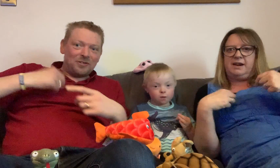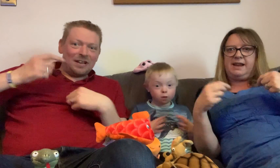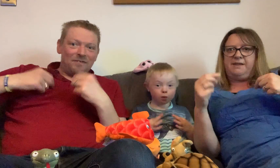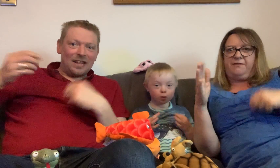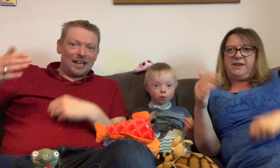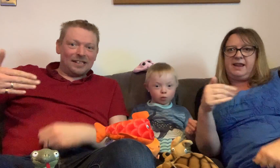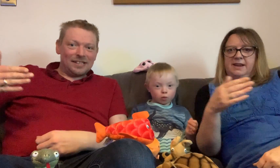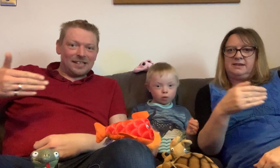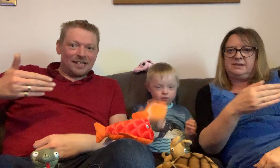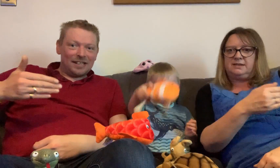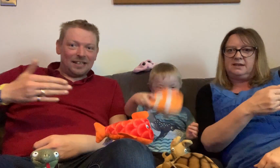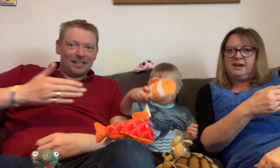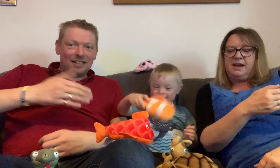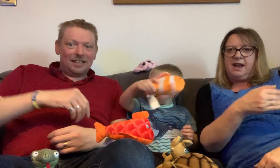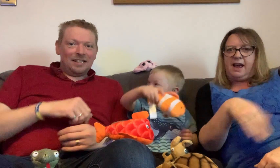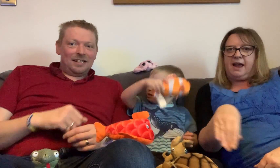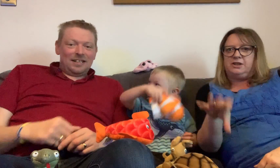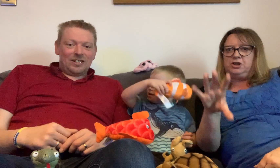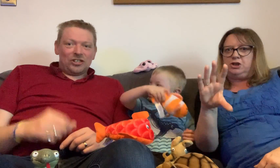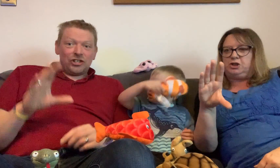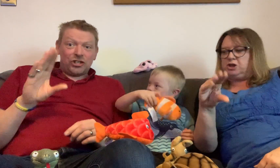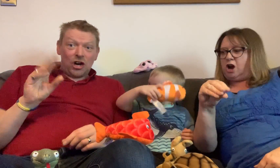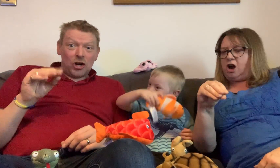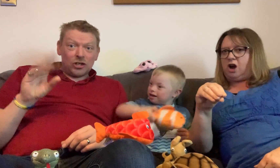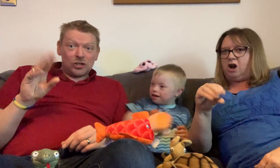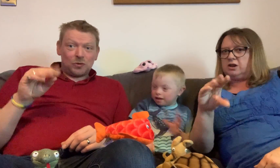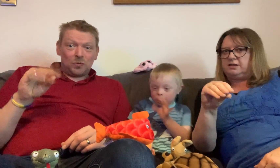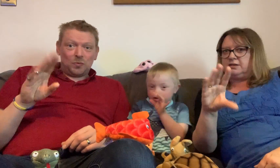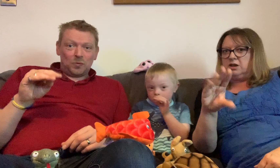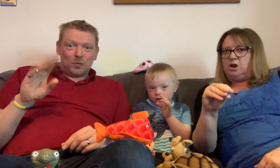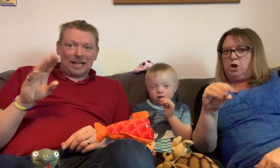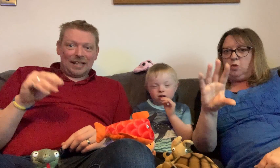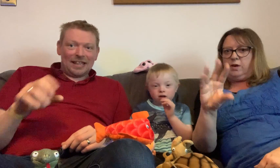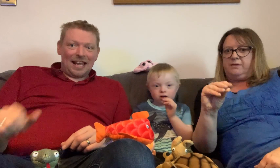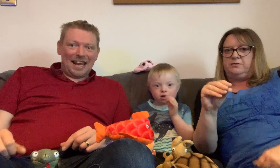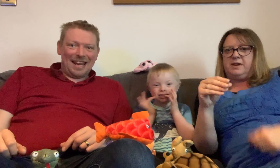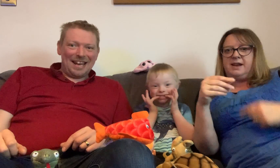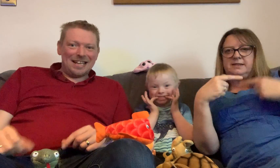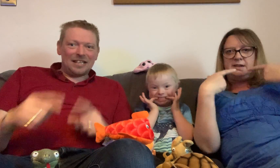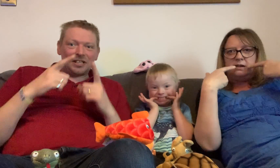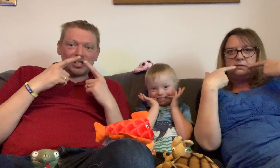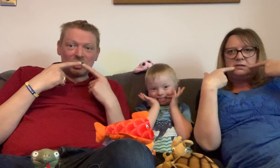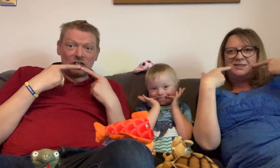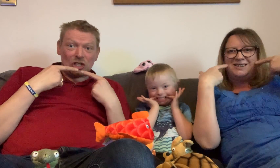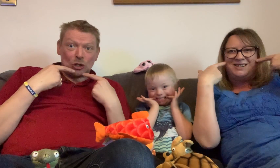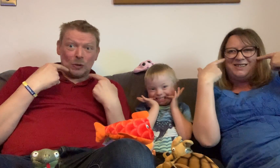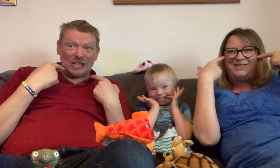feathery fins and sharks with hideous